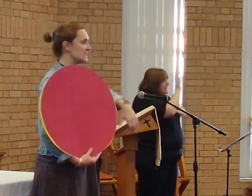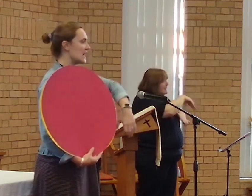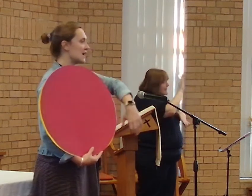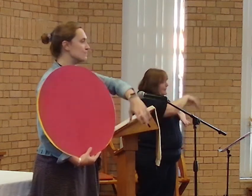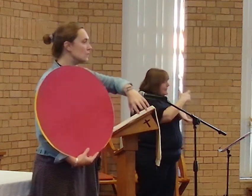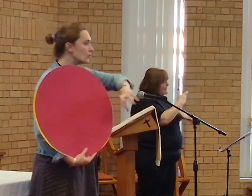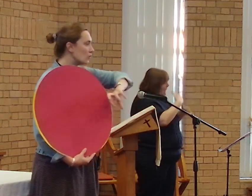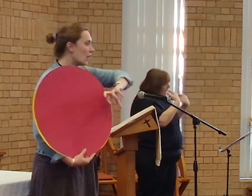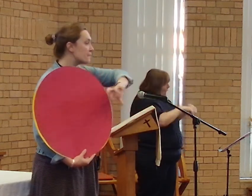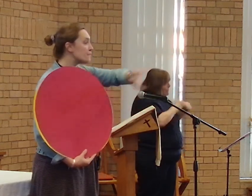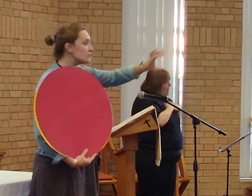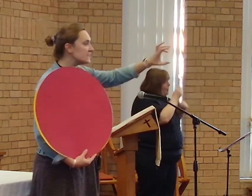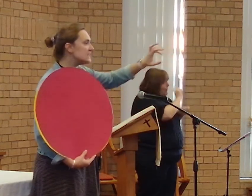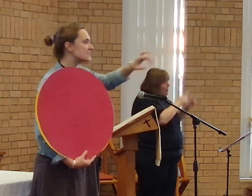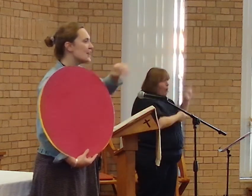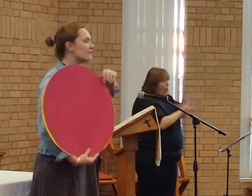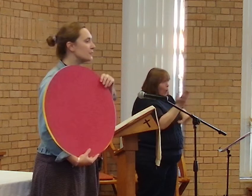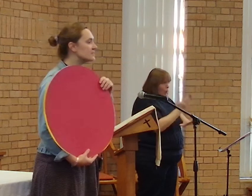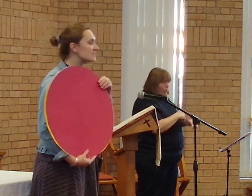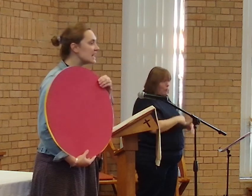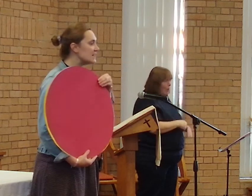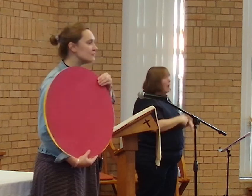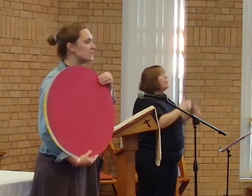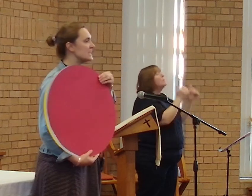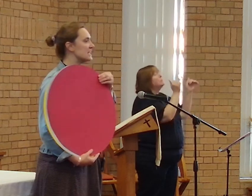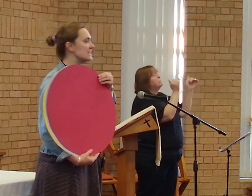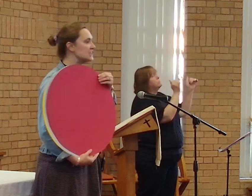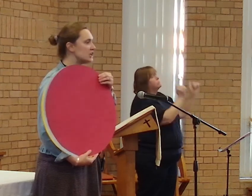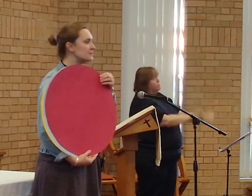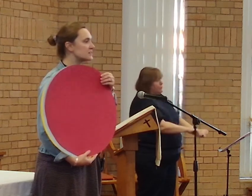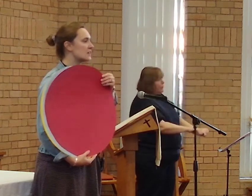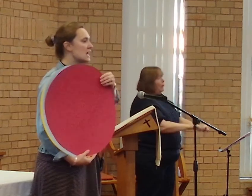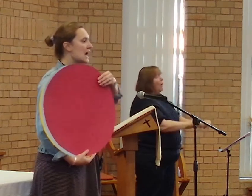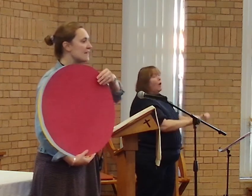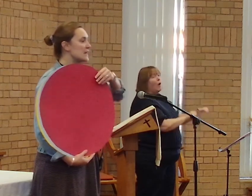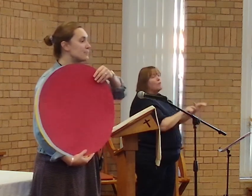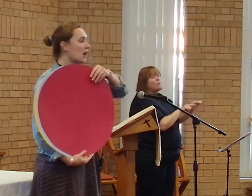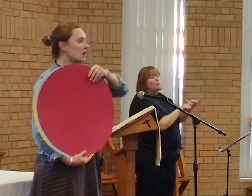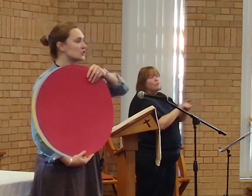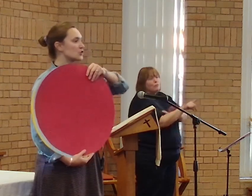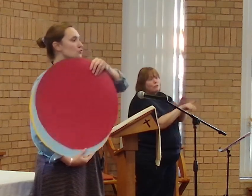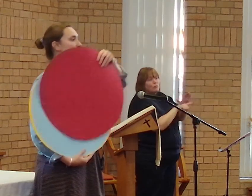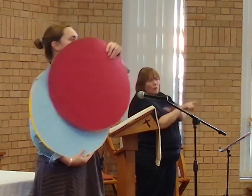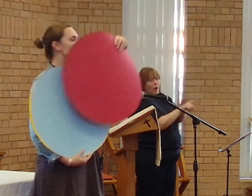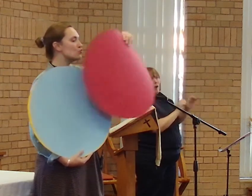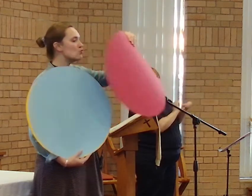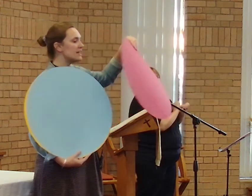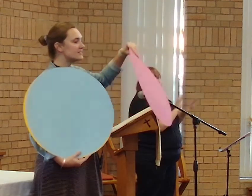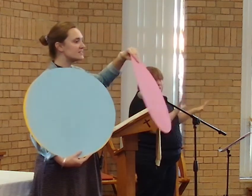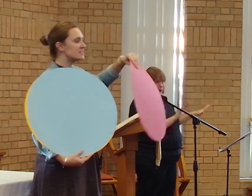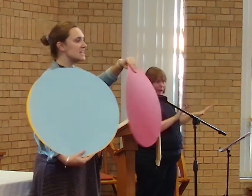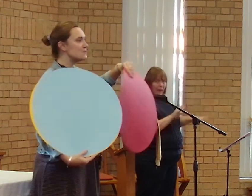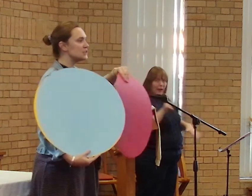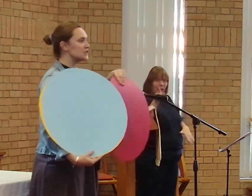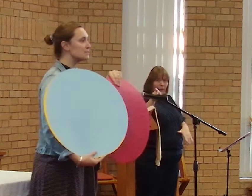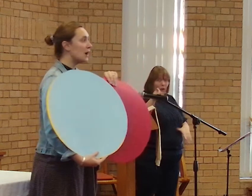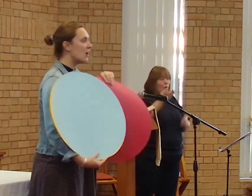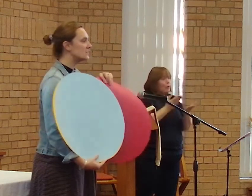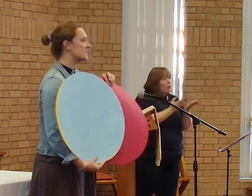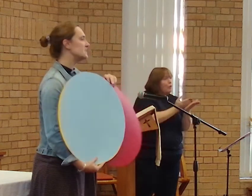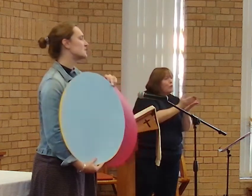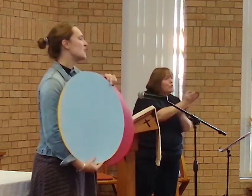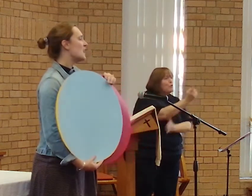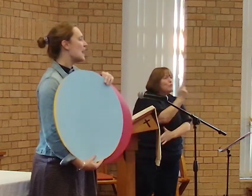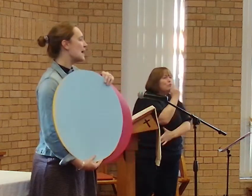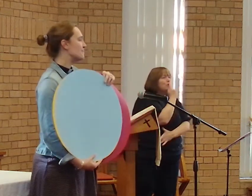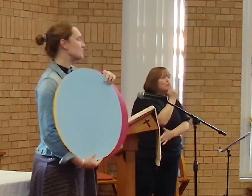They are freed from slavery in Egypt, and they pass through the Red Sea, which is